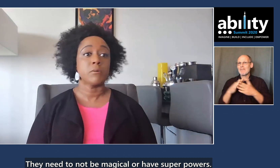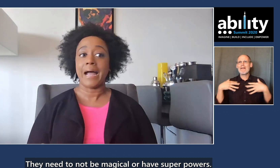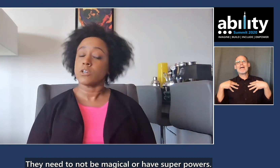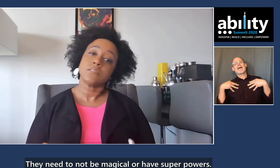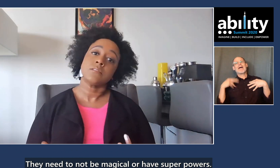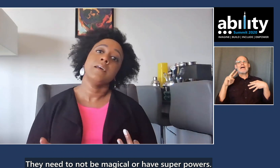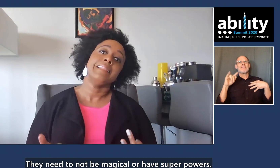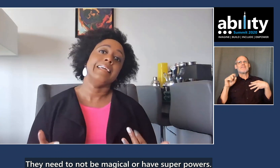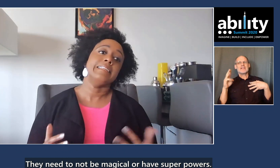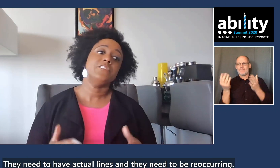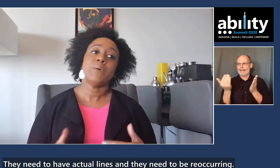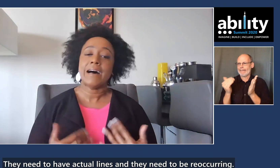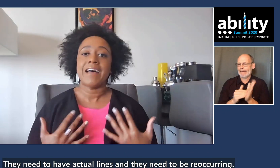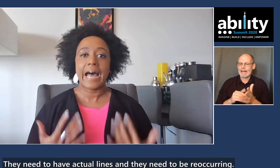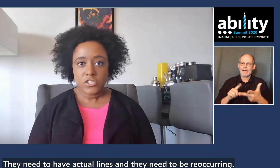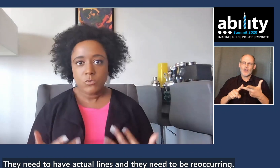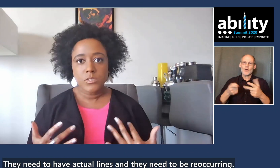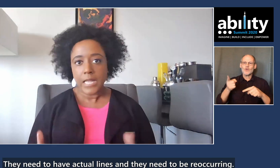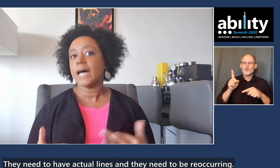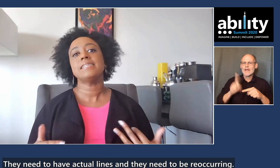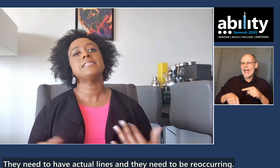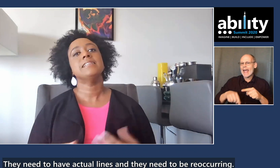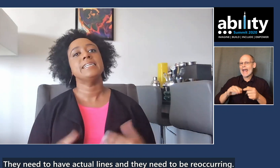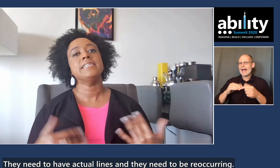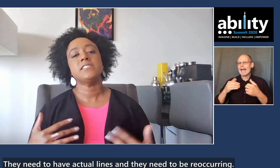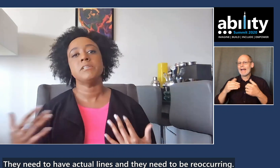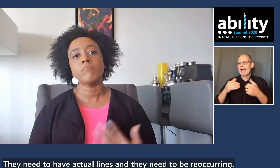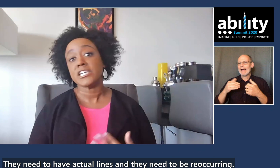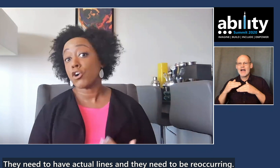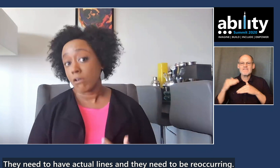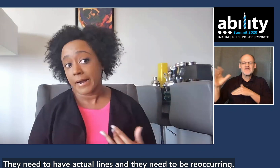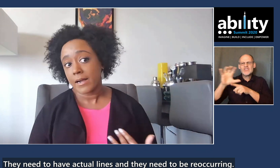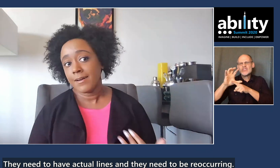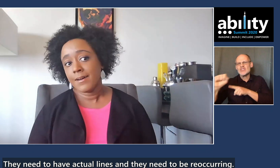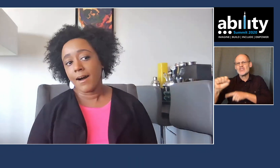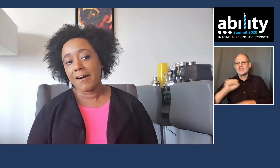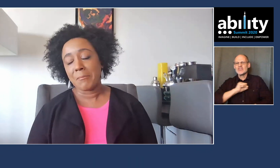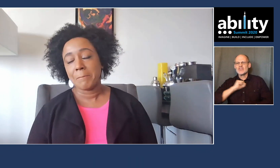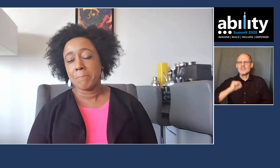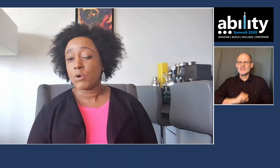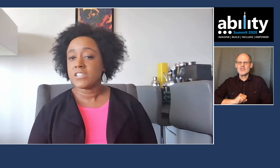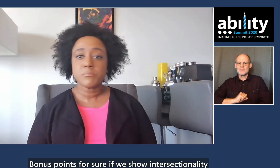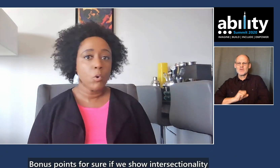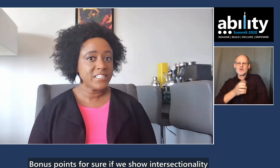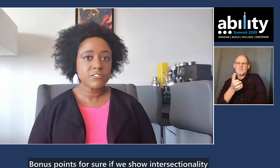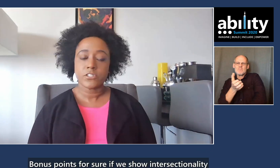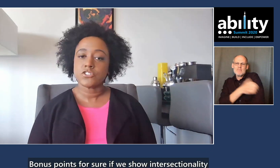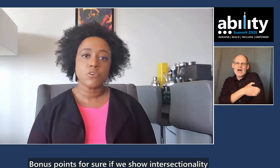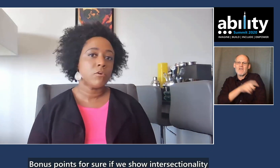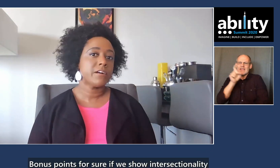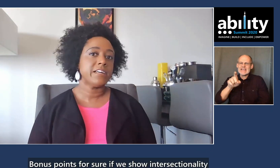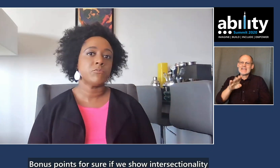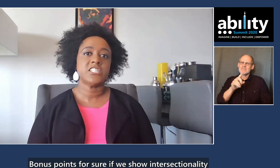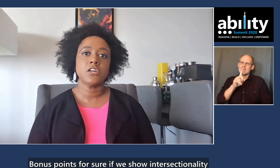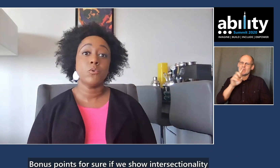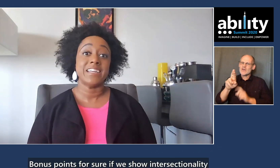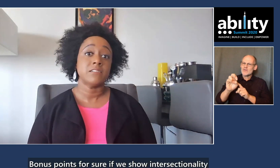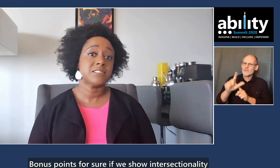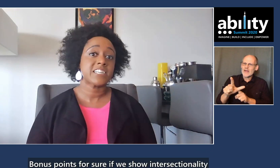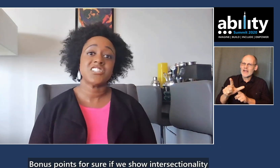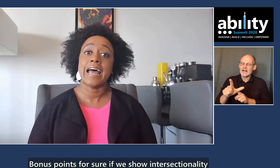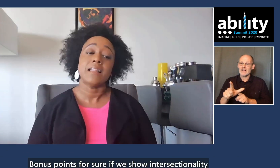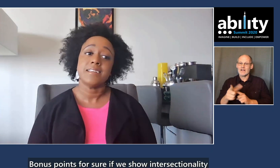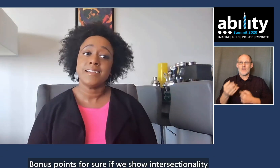have superpowers, they need to have actual lines, and they need to be reoccurring. Bonus points for sure if we